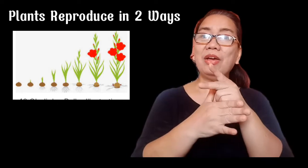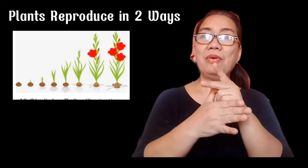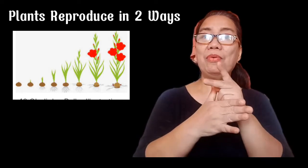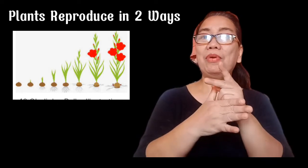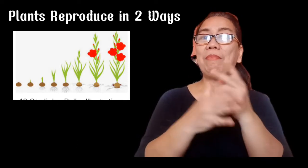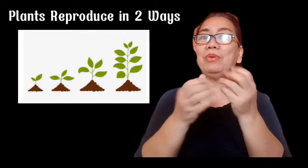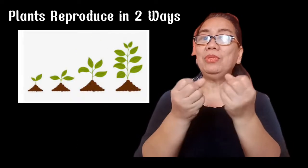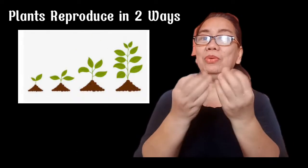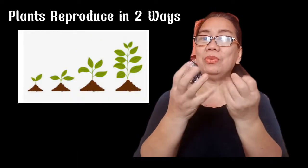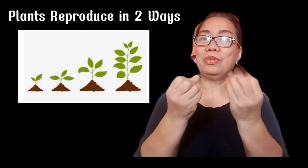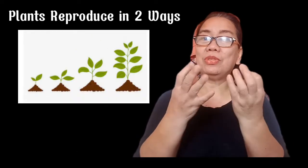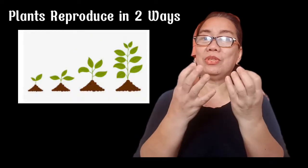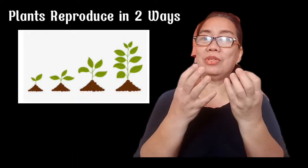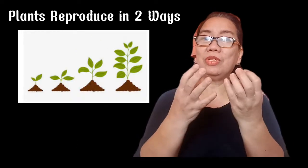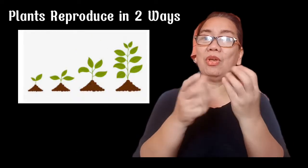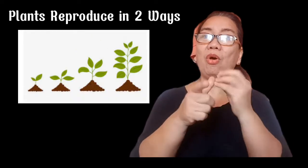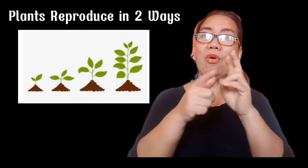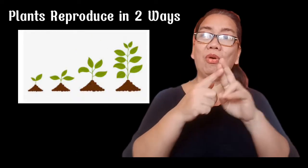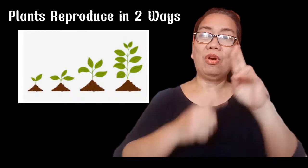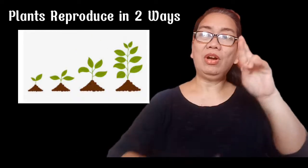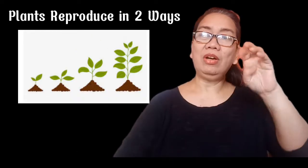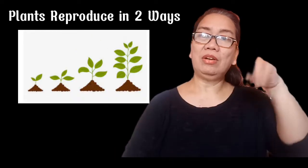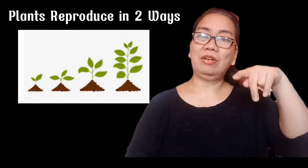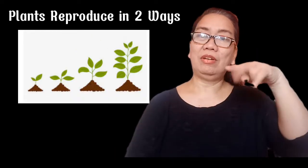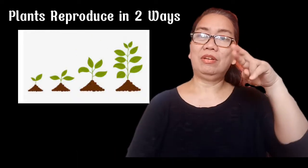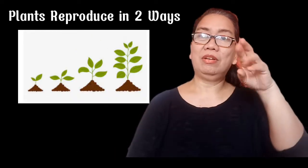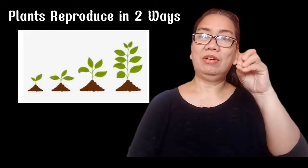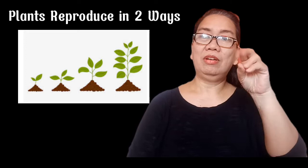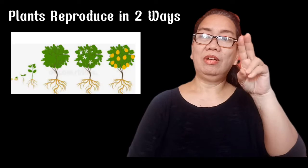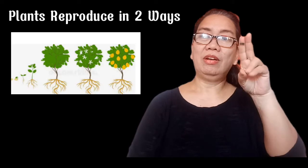Plants reproduce or